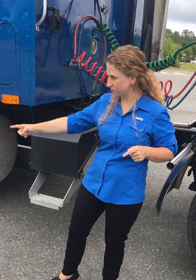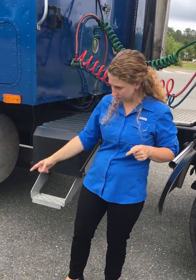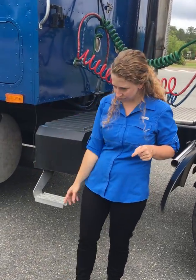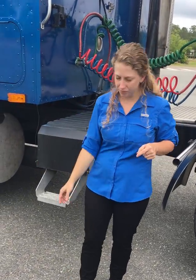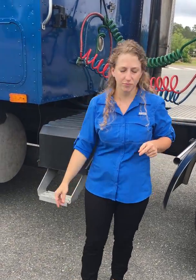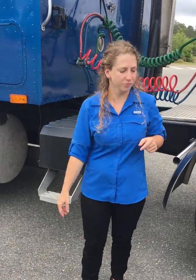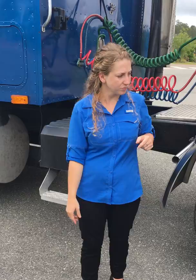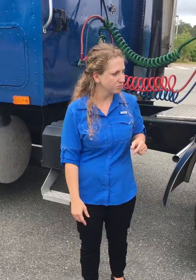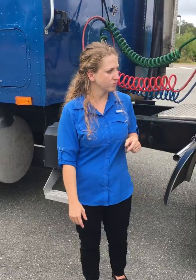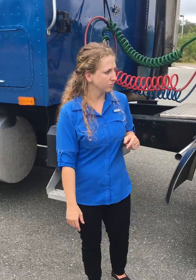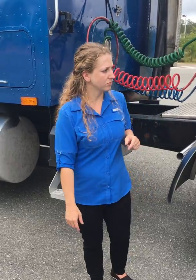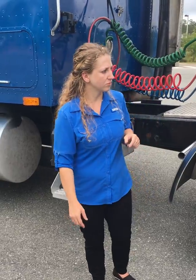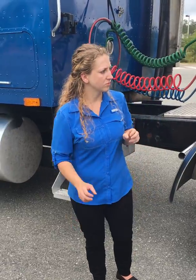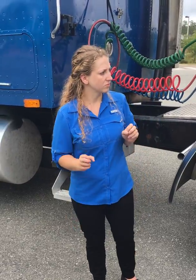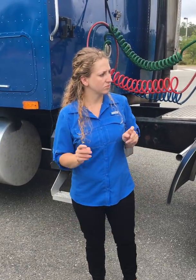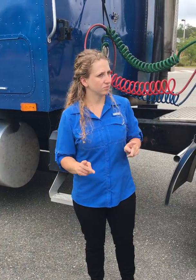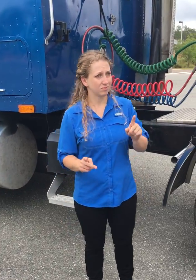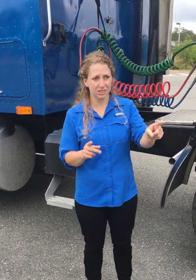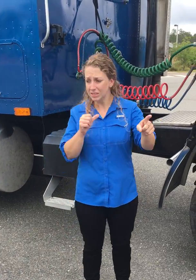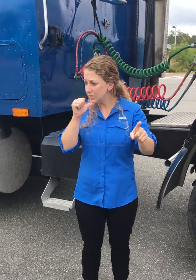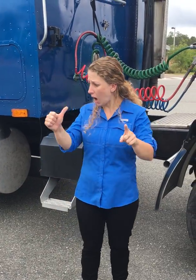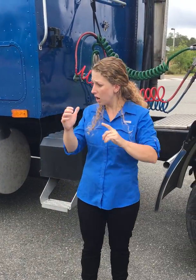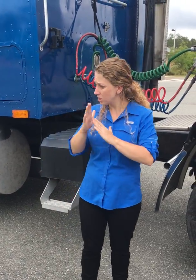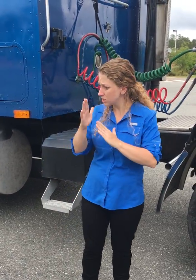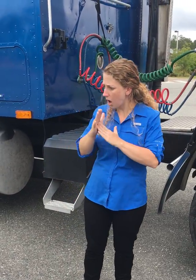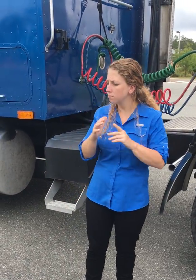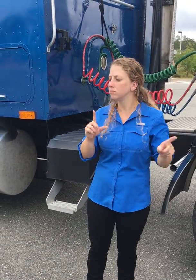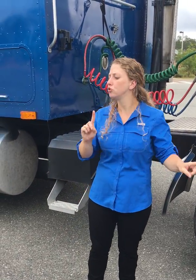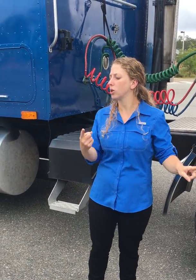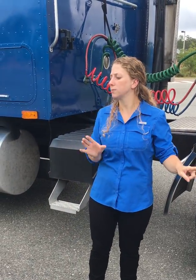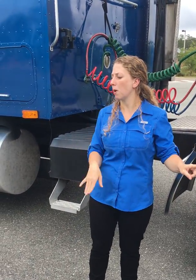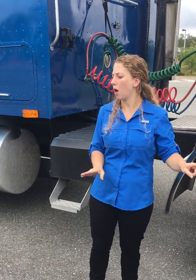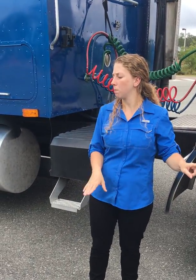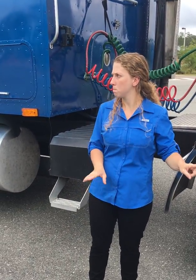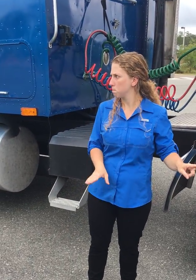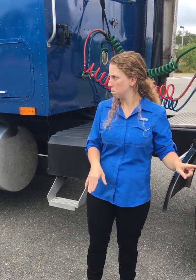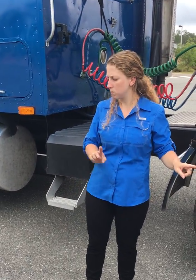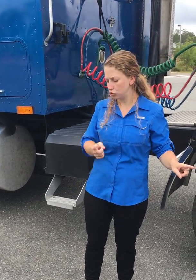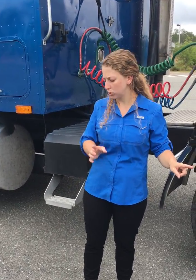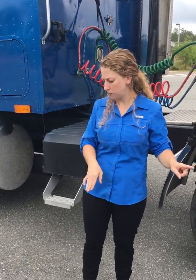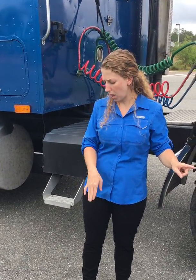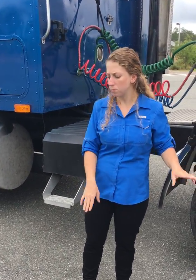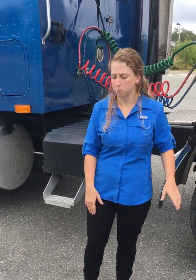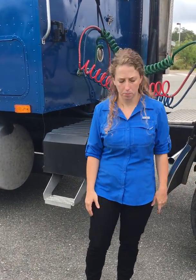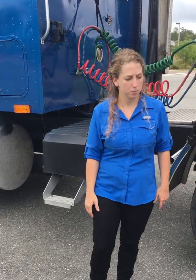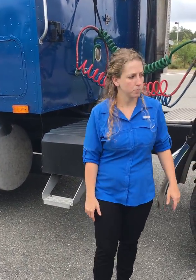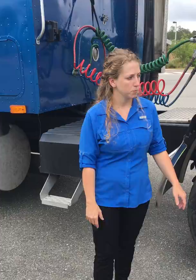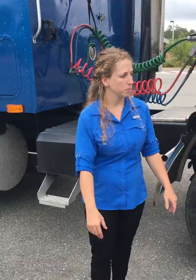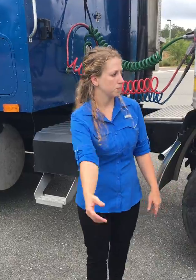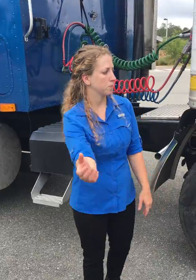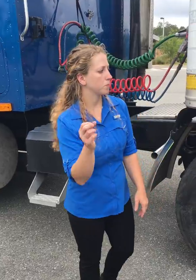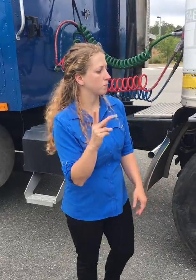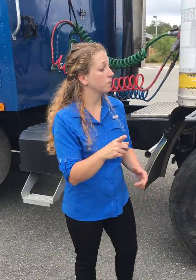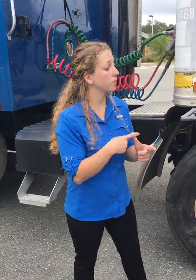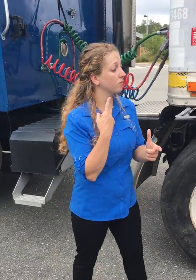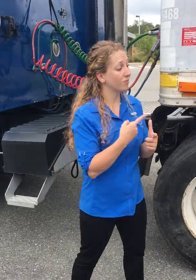All right. Not at the top. No, just at the bottom. Just at the bottom. All right, then I'm getting back here to my landing